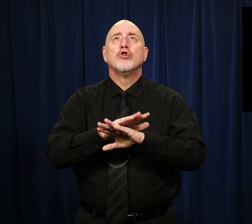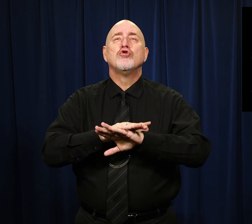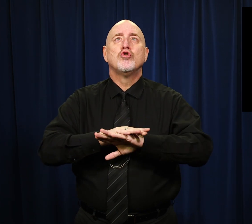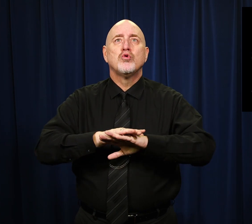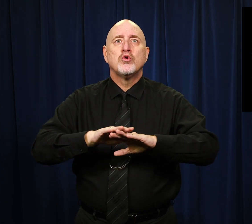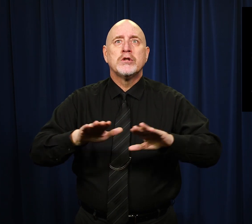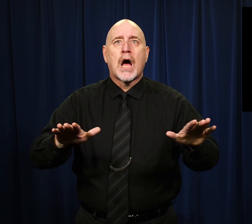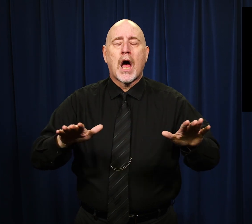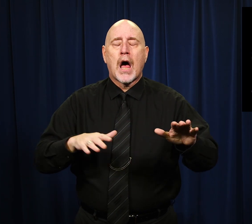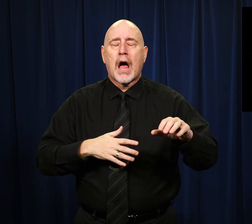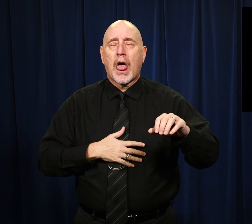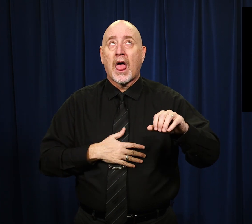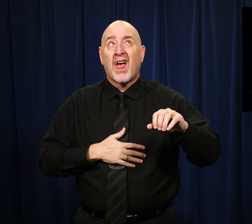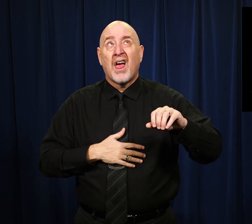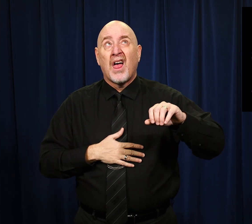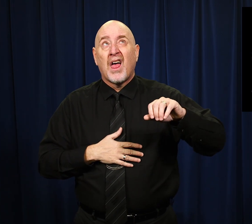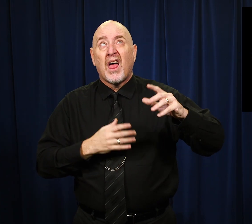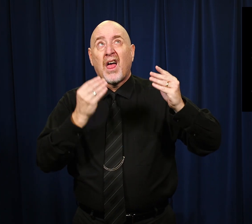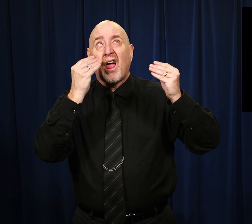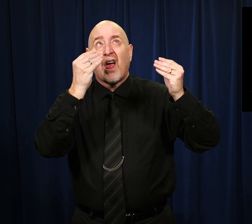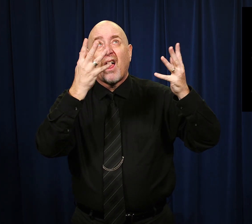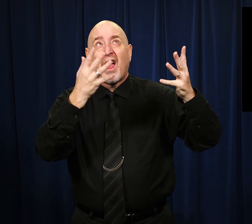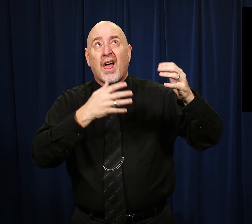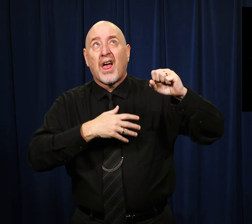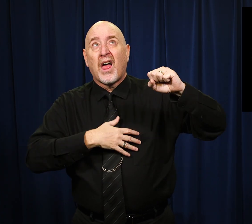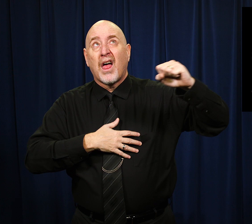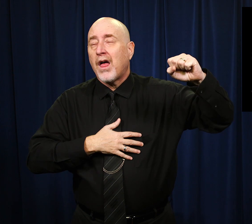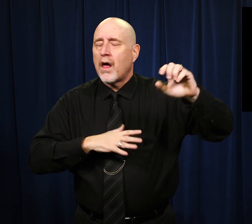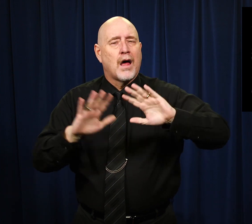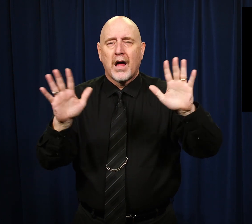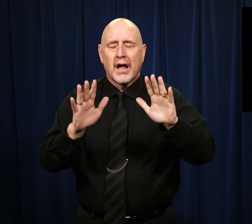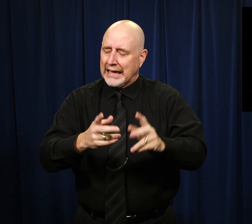not hesitate. Always hold